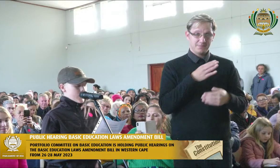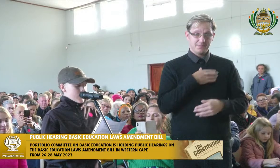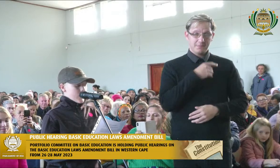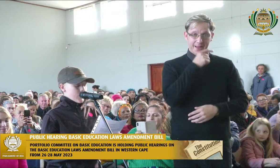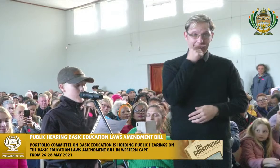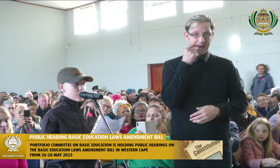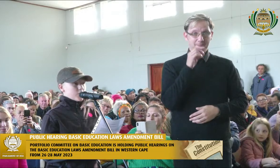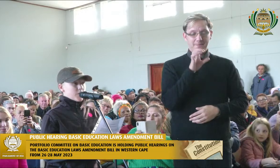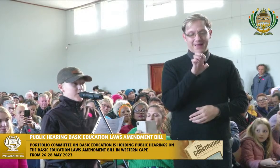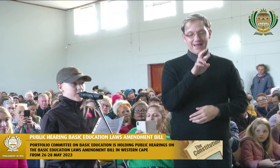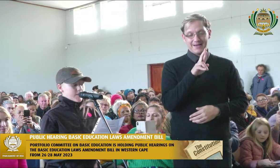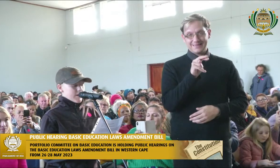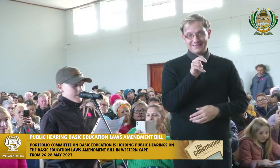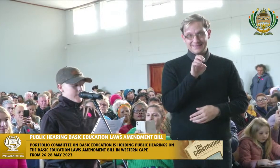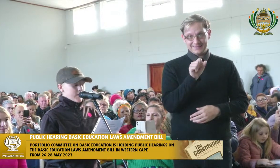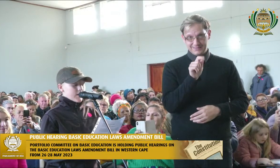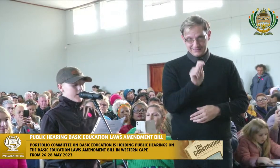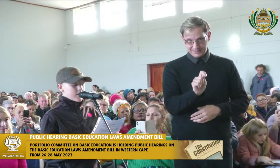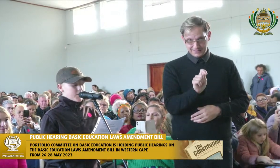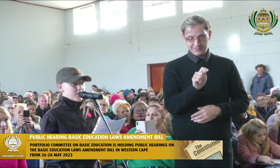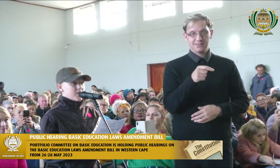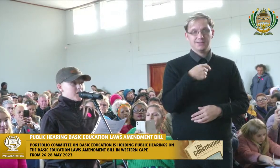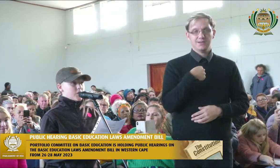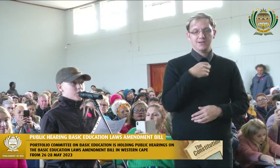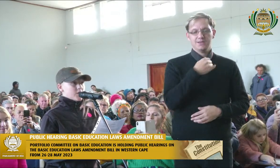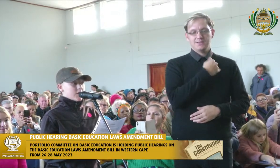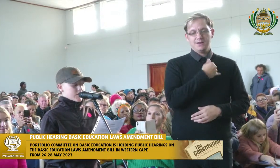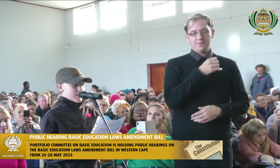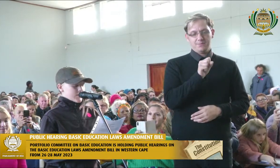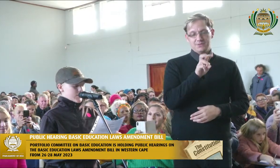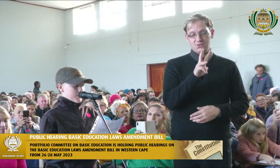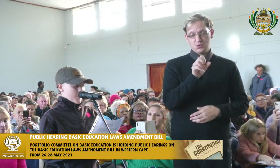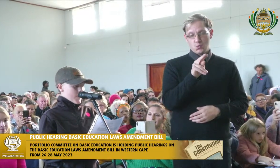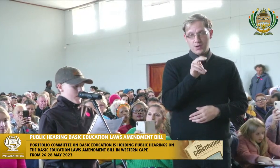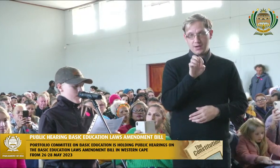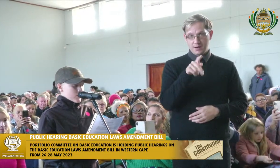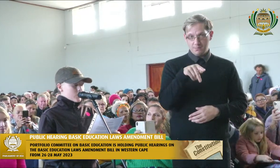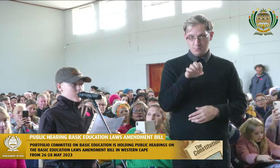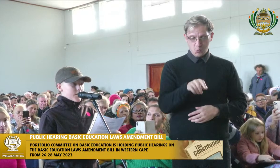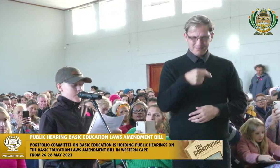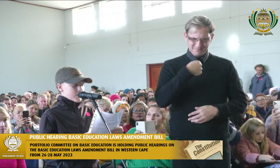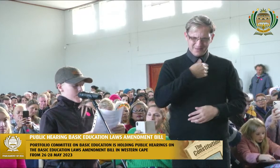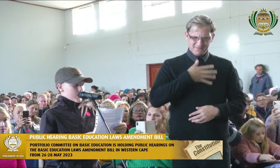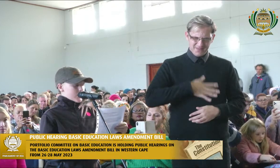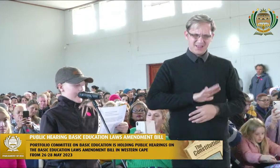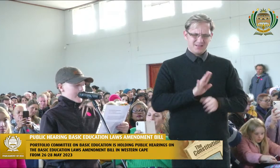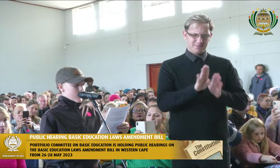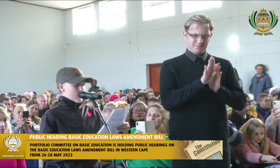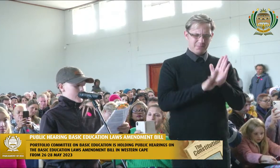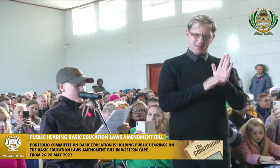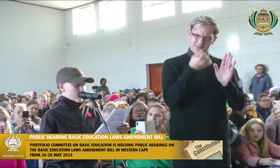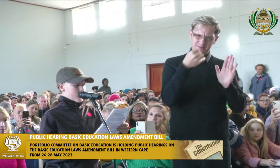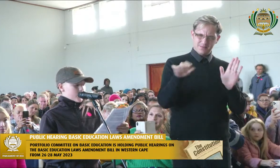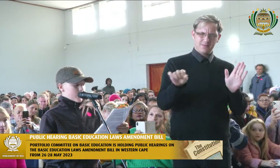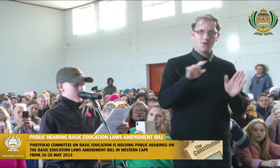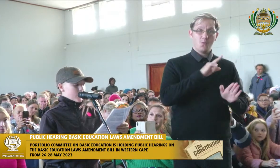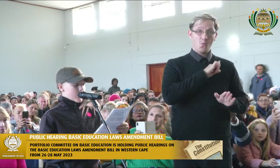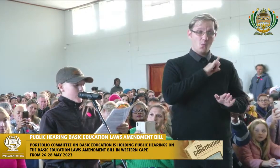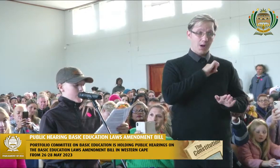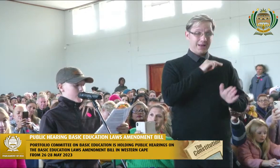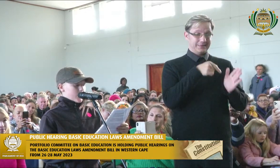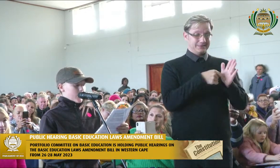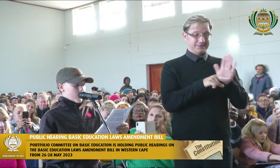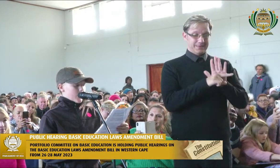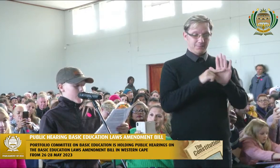Swanepoel. I want to oppose the Bella Bill, especially Clause 37. Clause 37 will take a wonderful